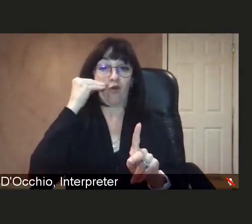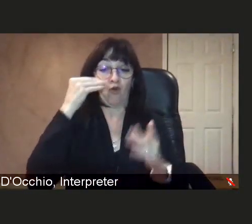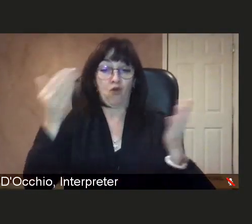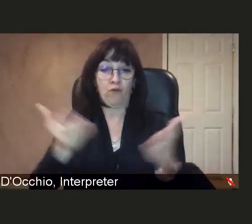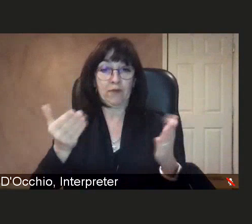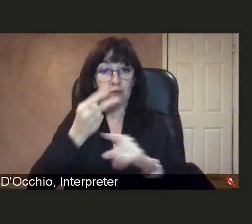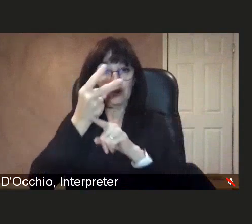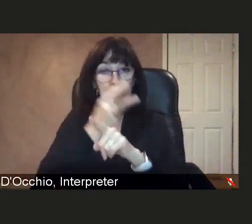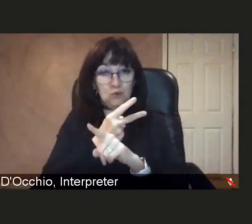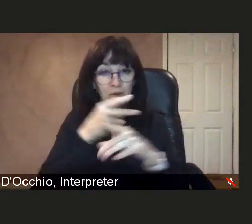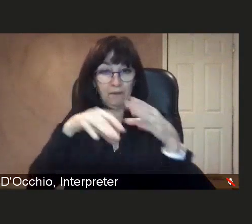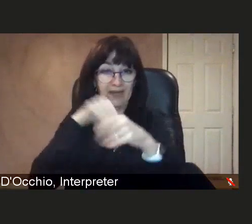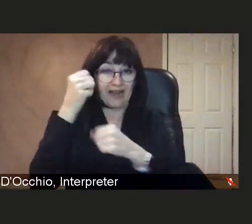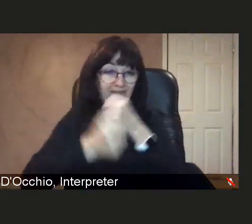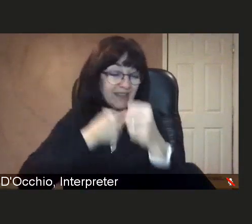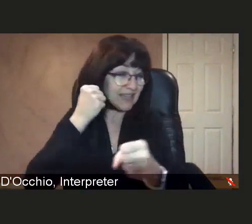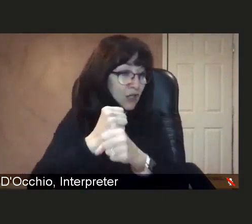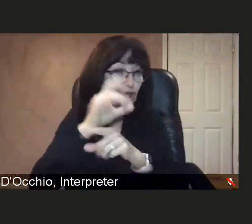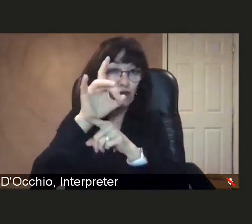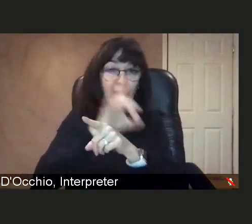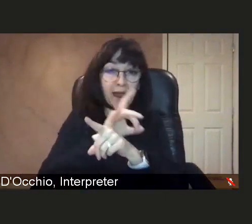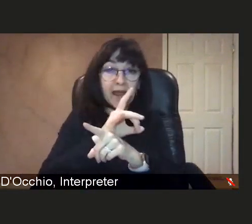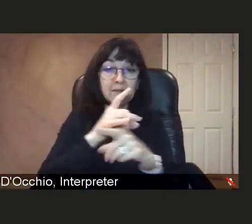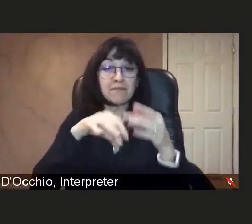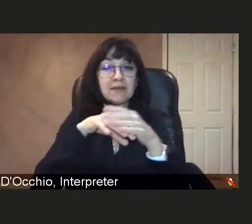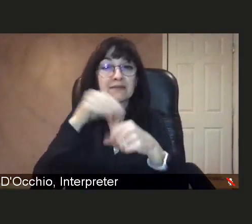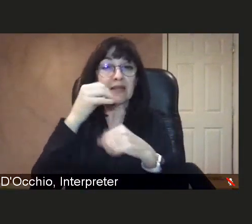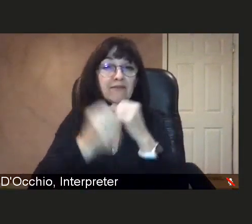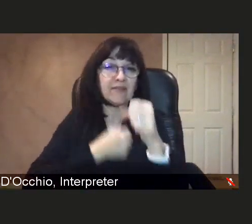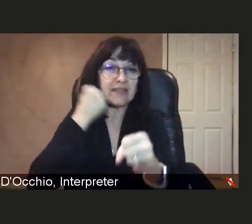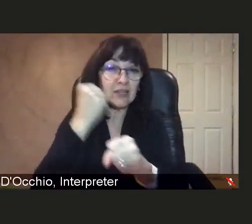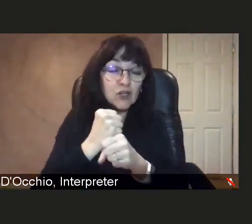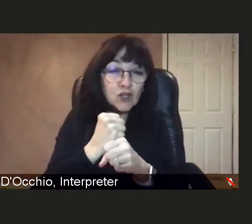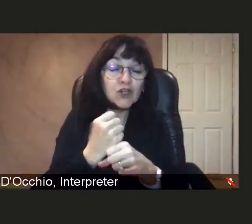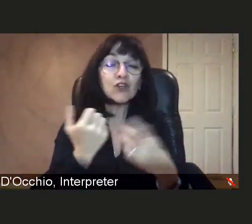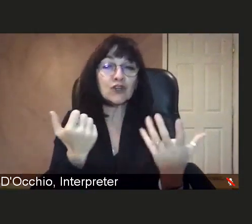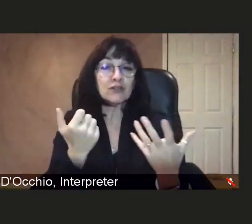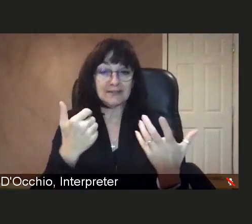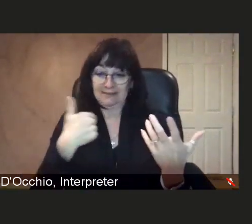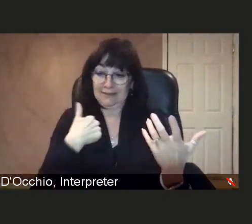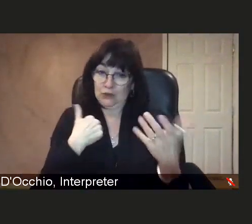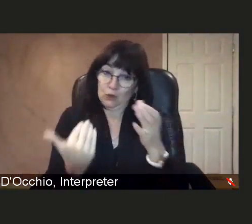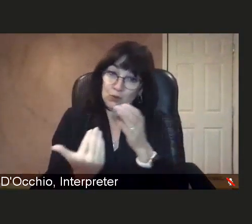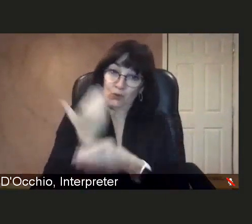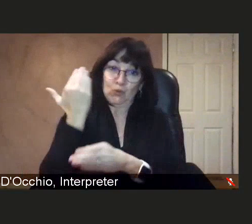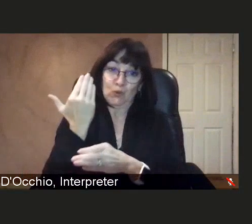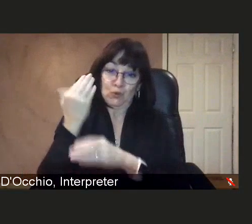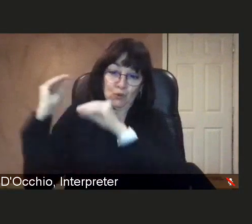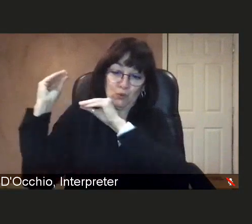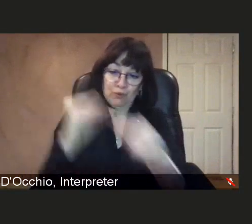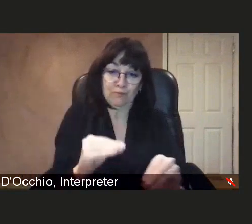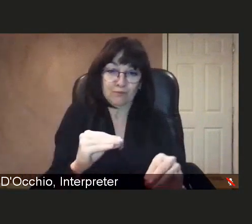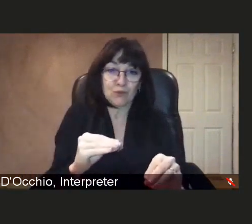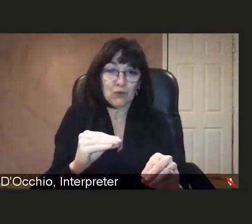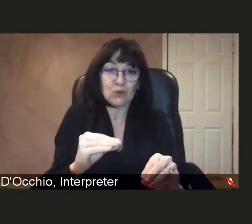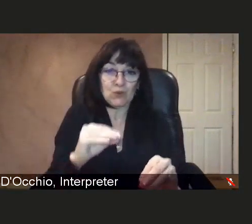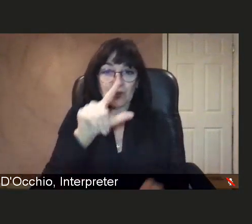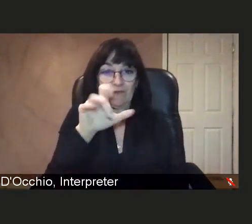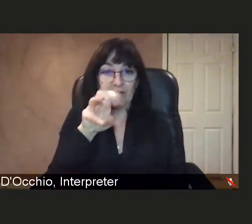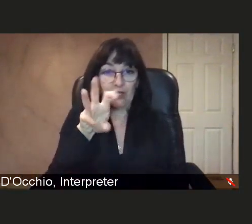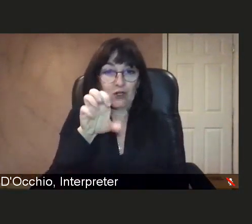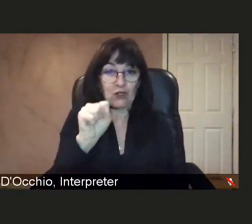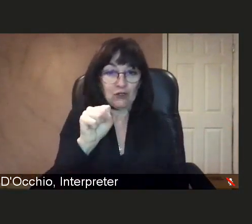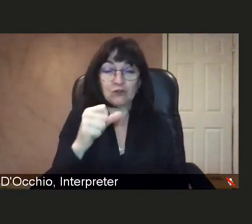year, or 8 months out of the year? I can tell you that as a brand new resident to Lewis, after coming here